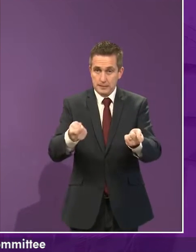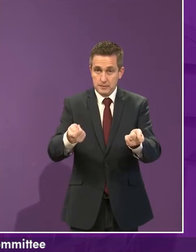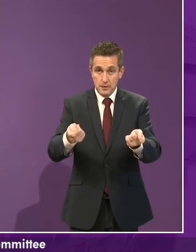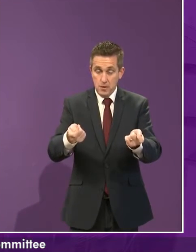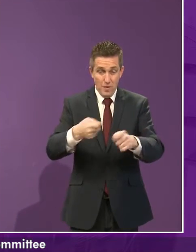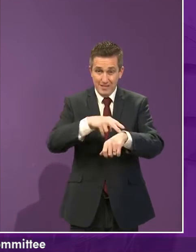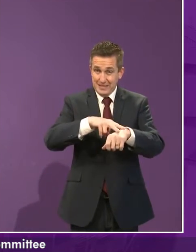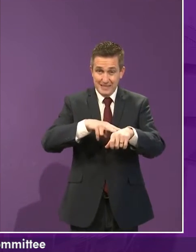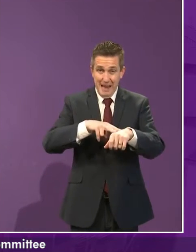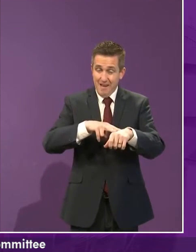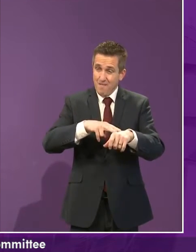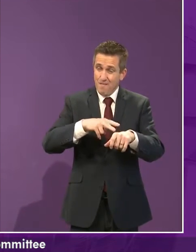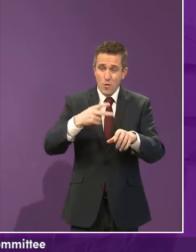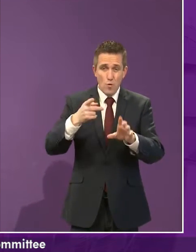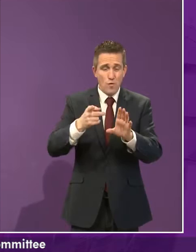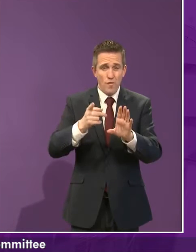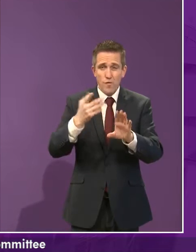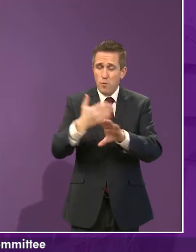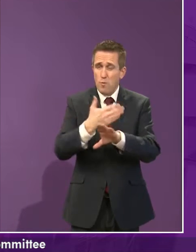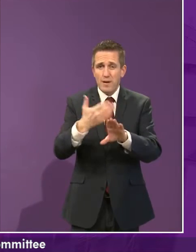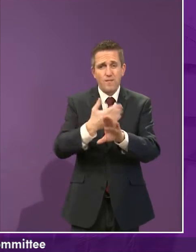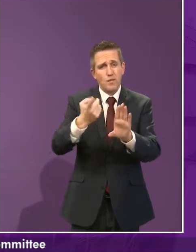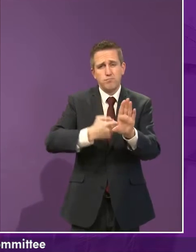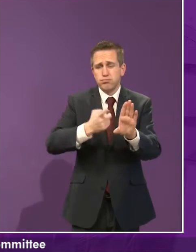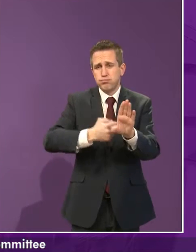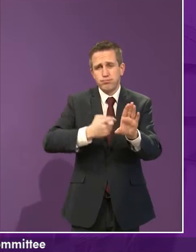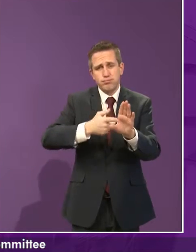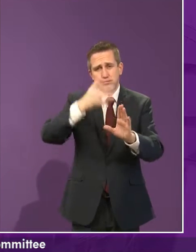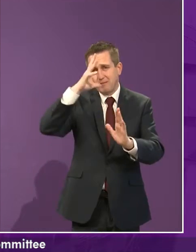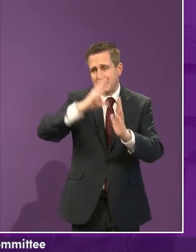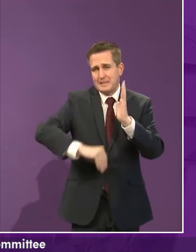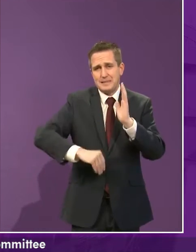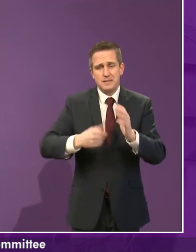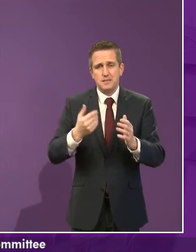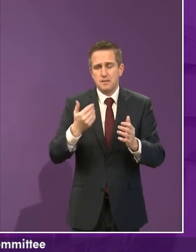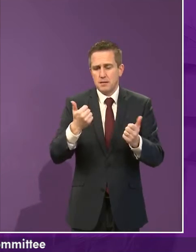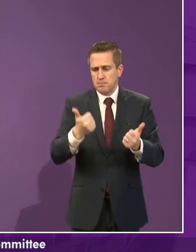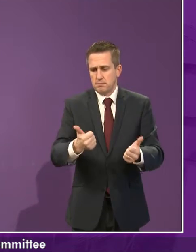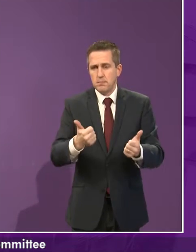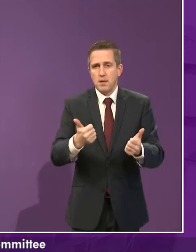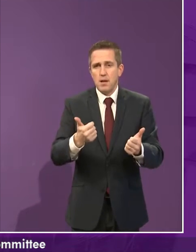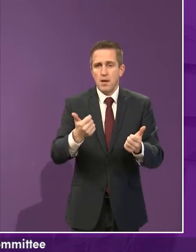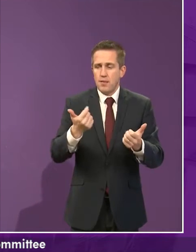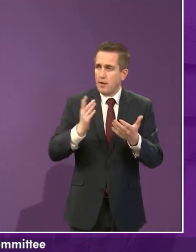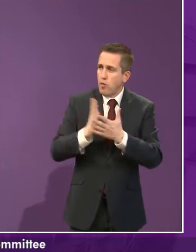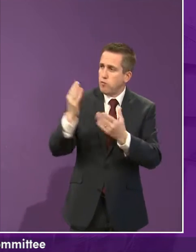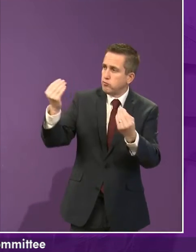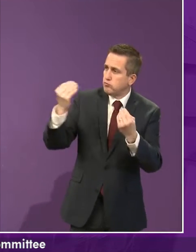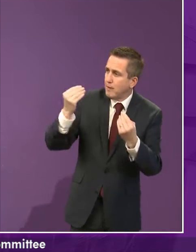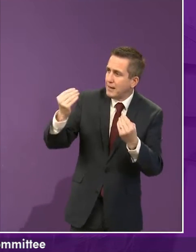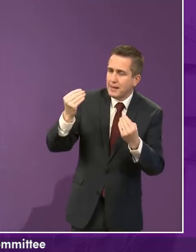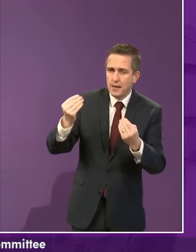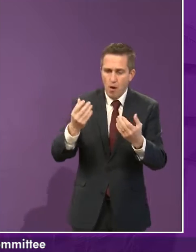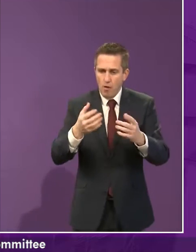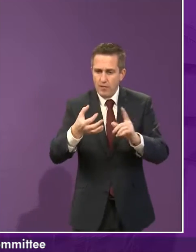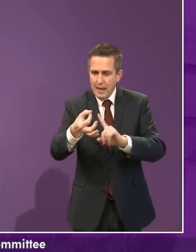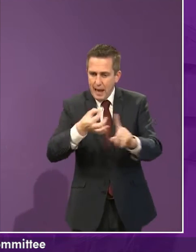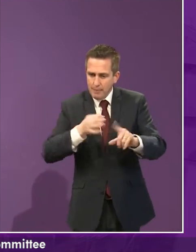been working in admissions for a considerable amount of time and undergo training on a regular